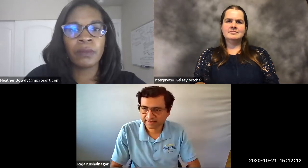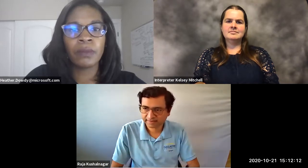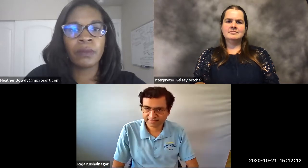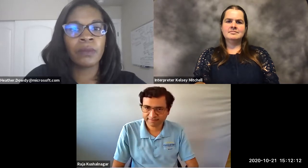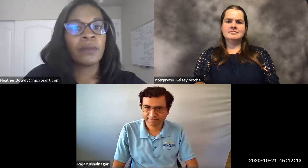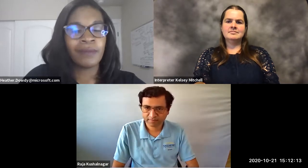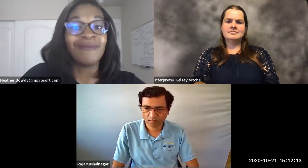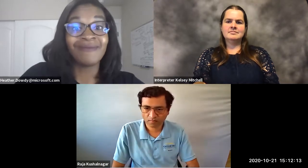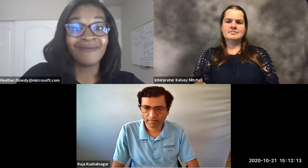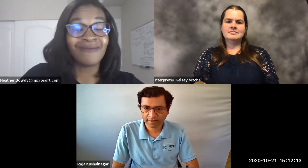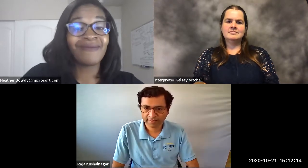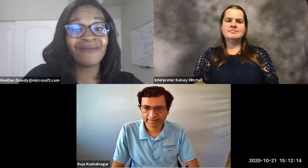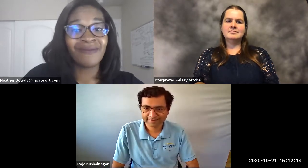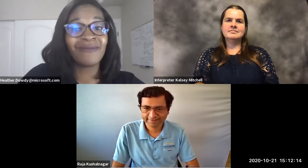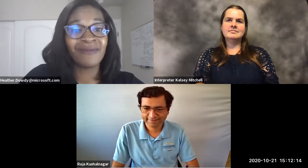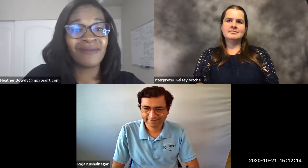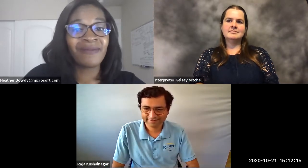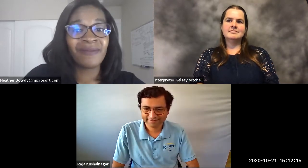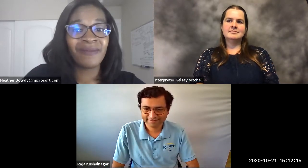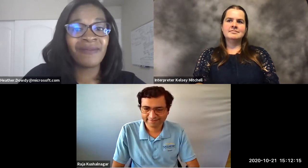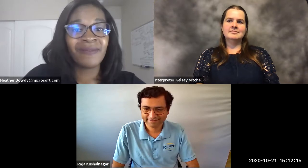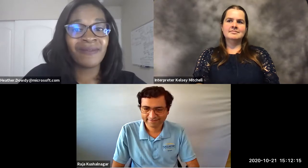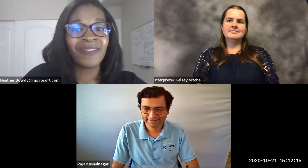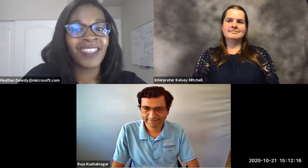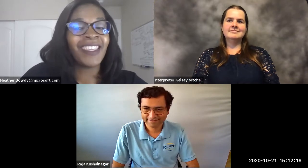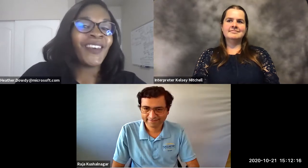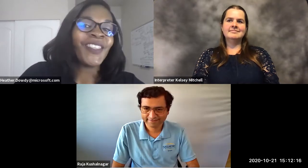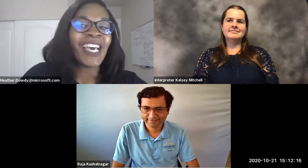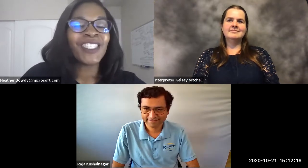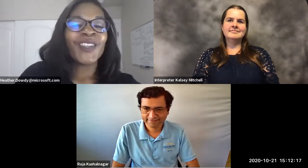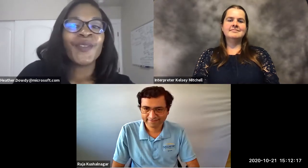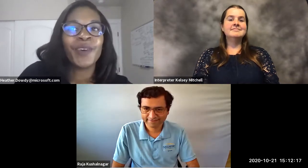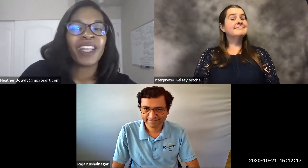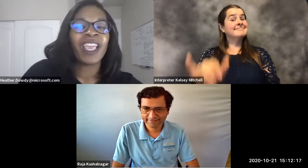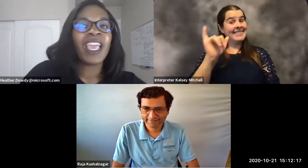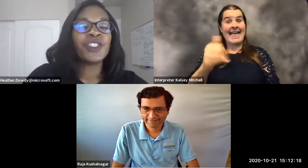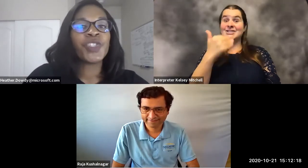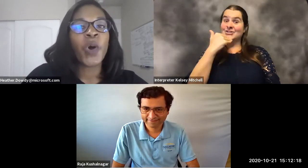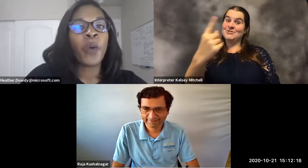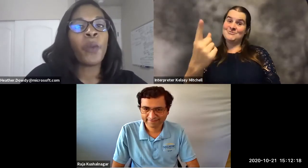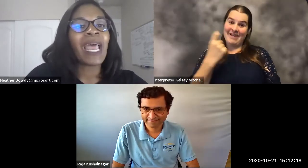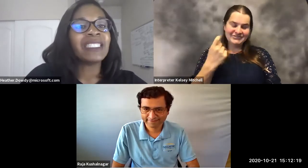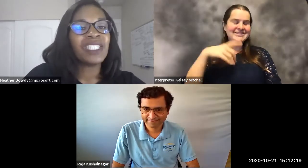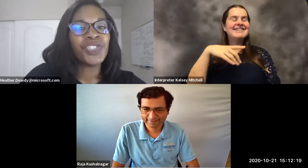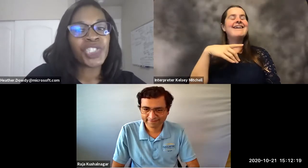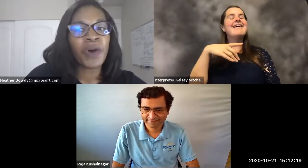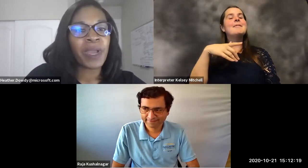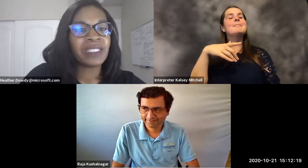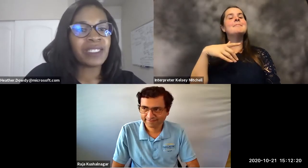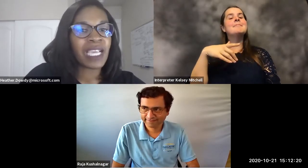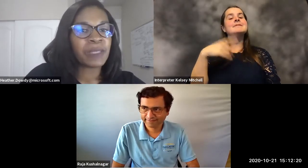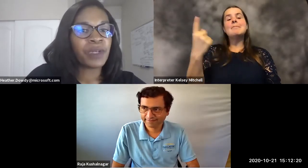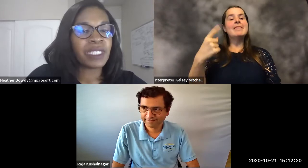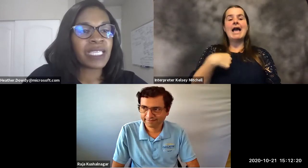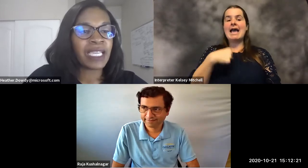ones? That is, if we aren't necessarily heavily trained in statistics. That's a good one. And so what I didn't show